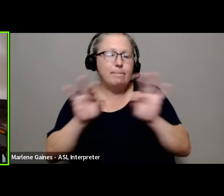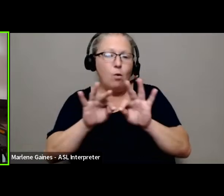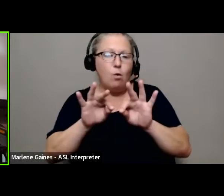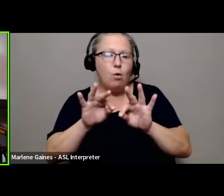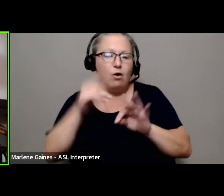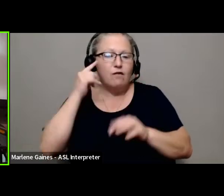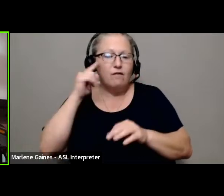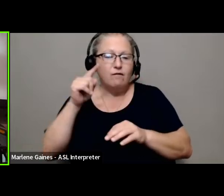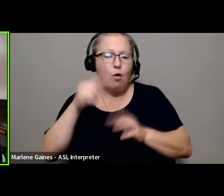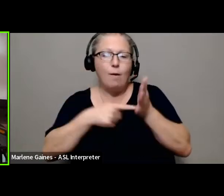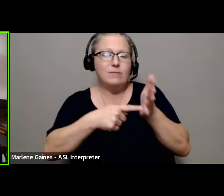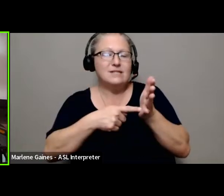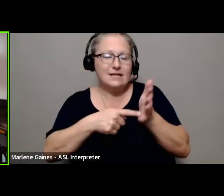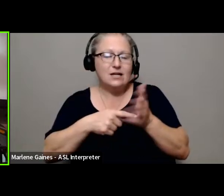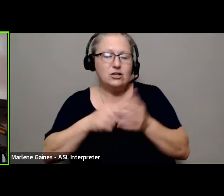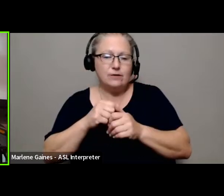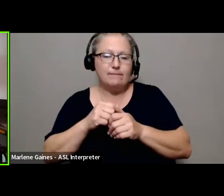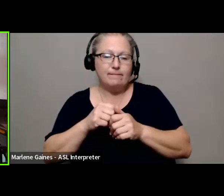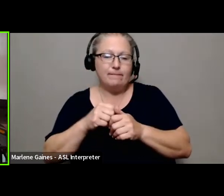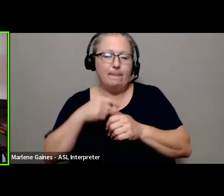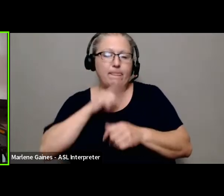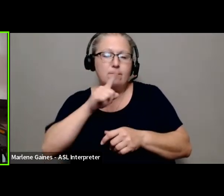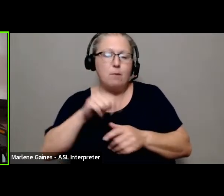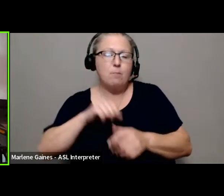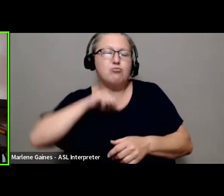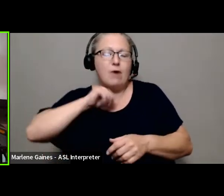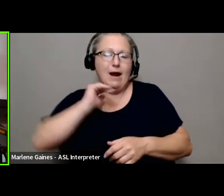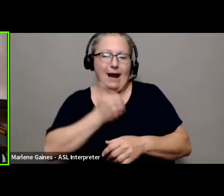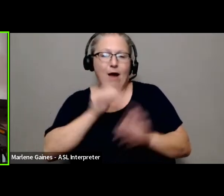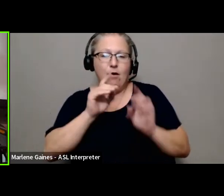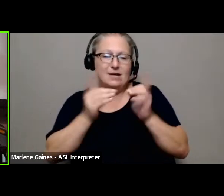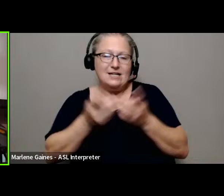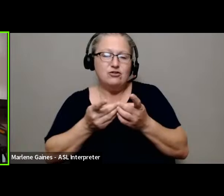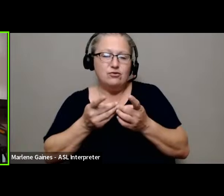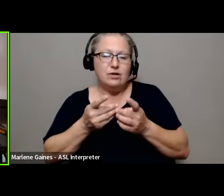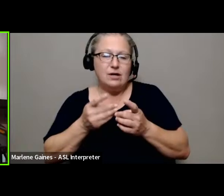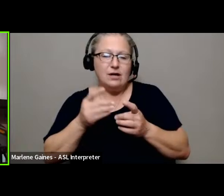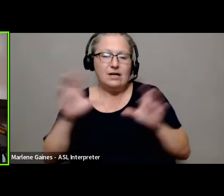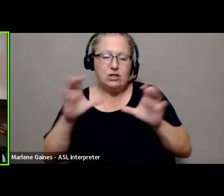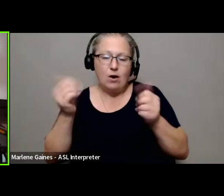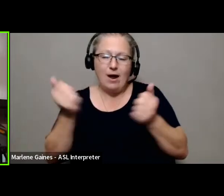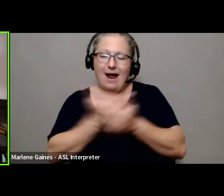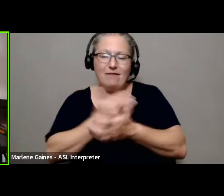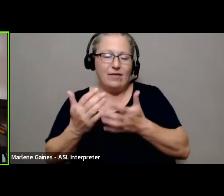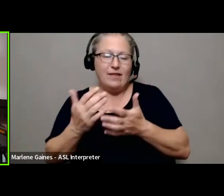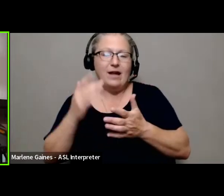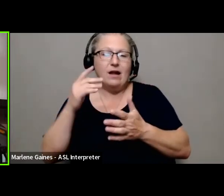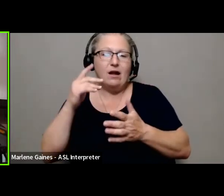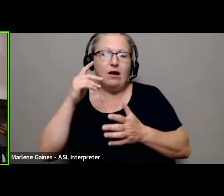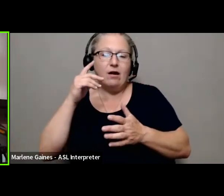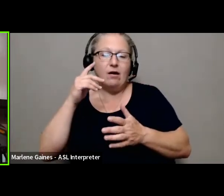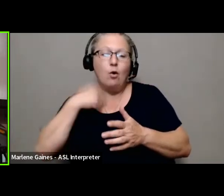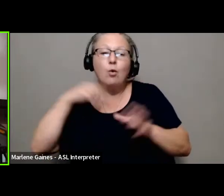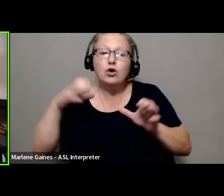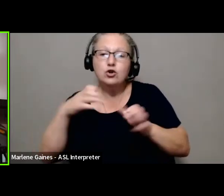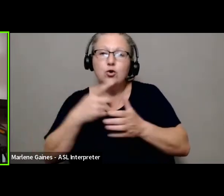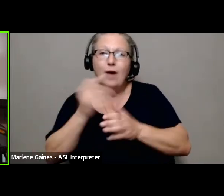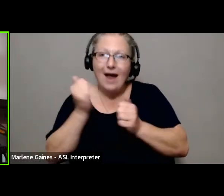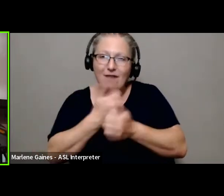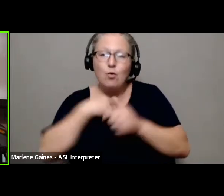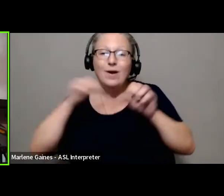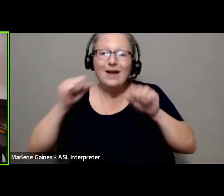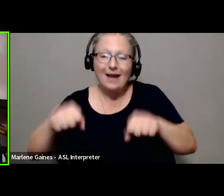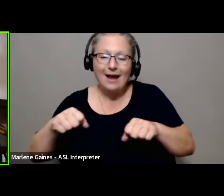in terms of representation. So I'm really proud that our district does everything they can to, well, we do everything we can